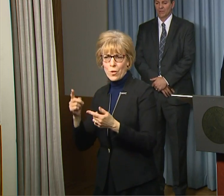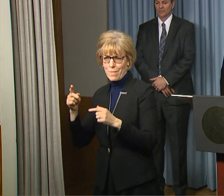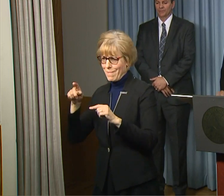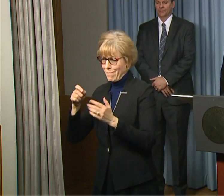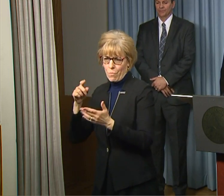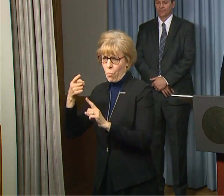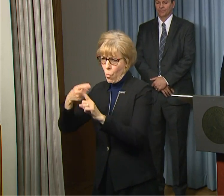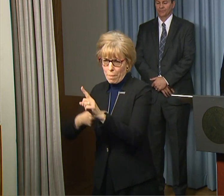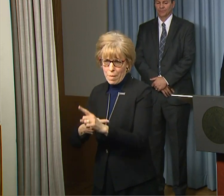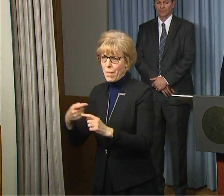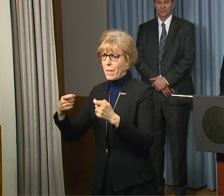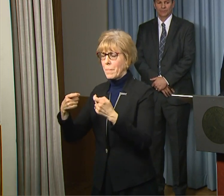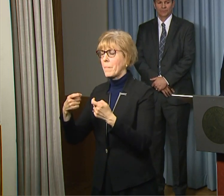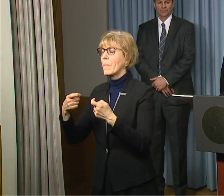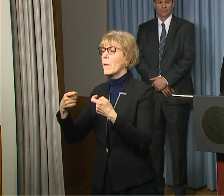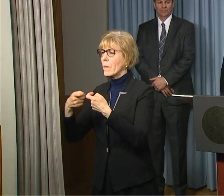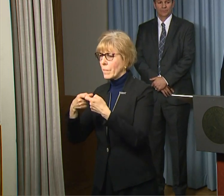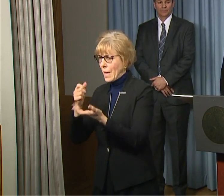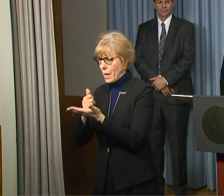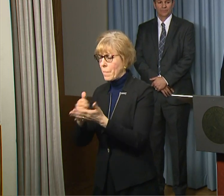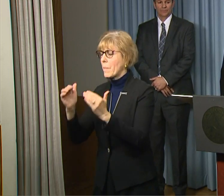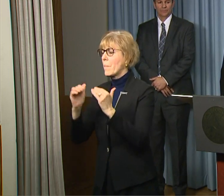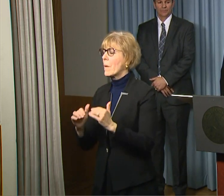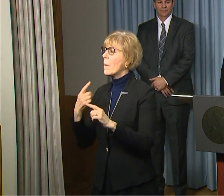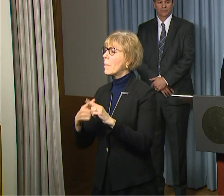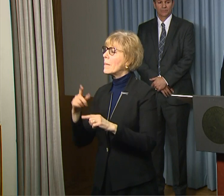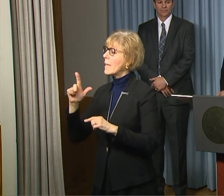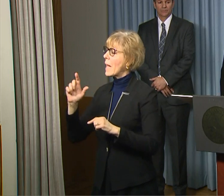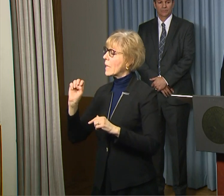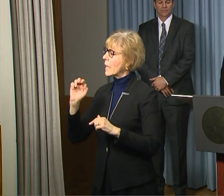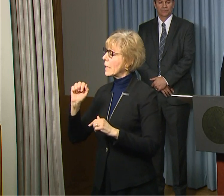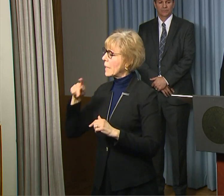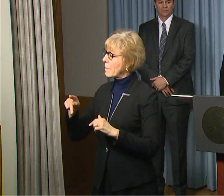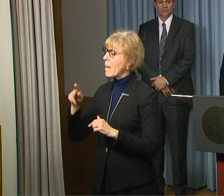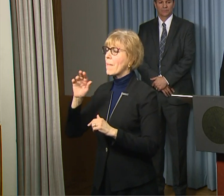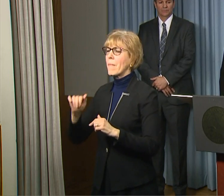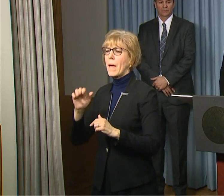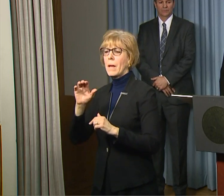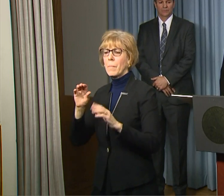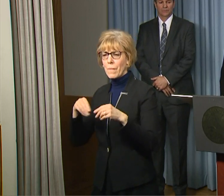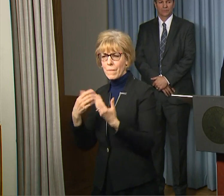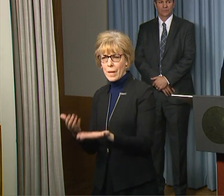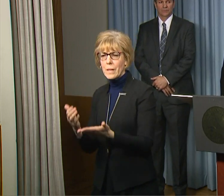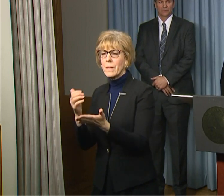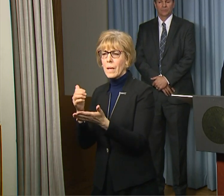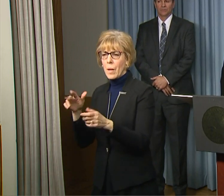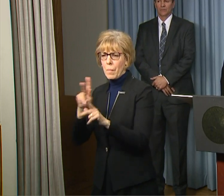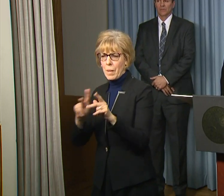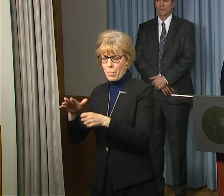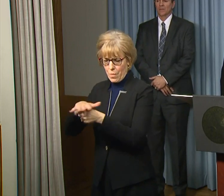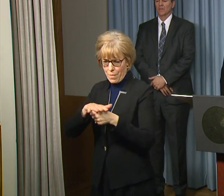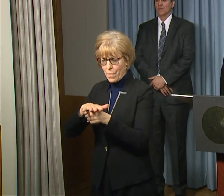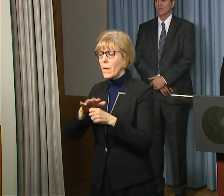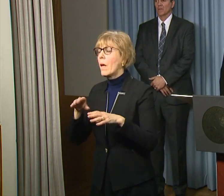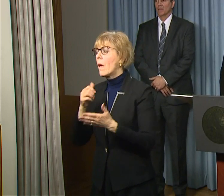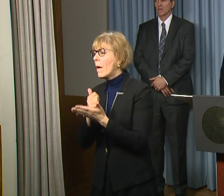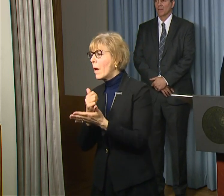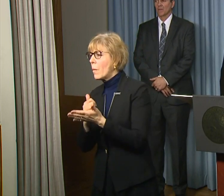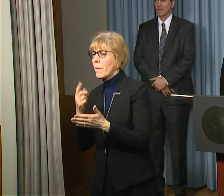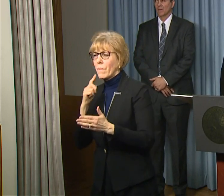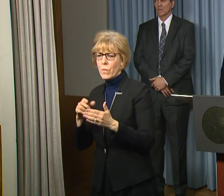assistance. And low-income energy assistance program, better known as LEAP, offers eligible residents help with a portion of their winter